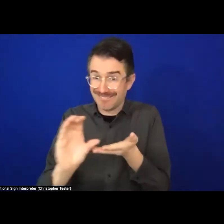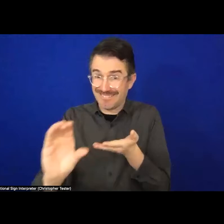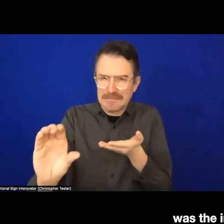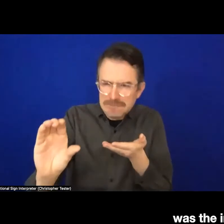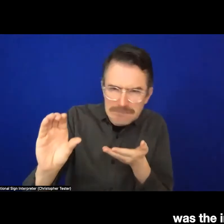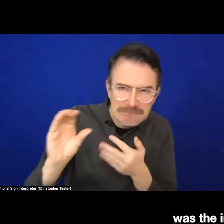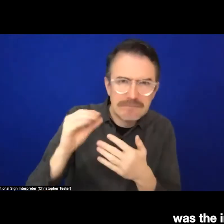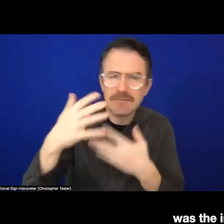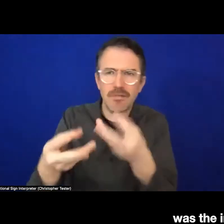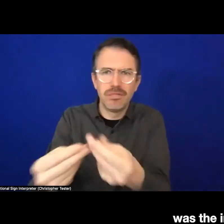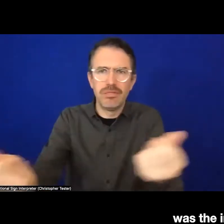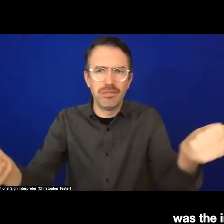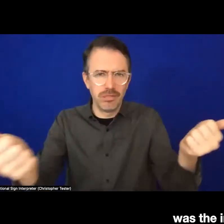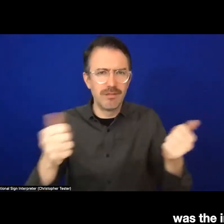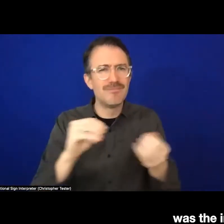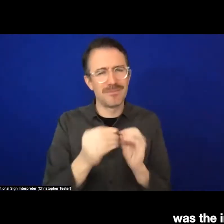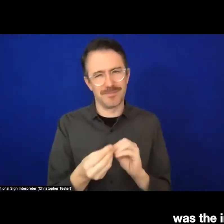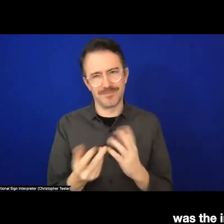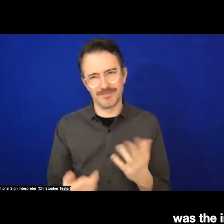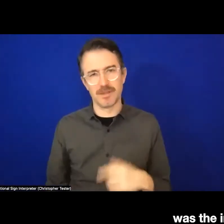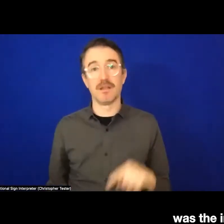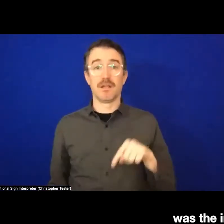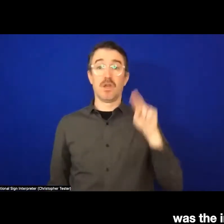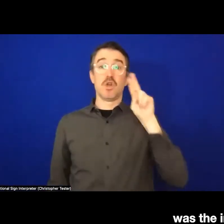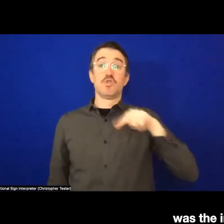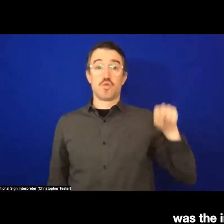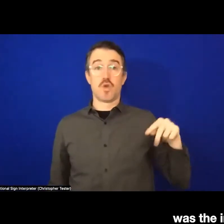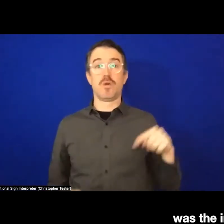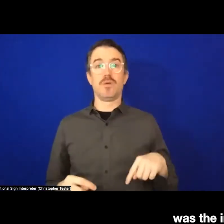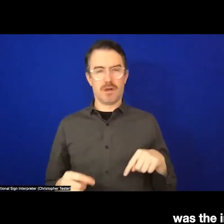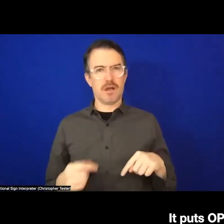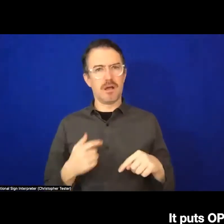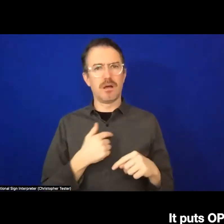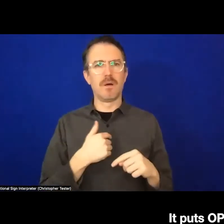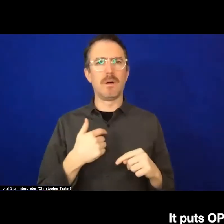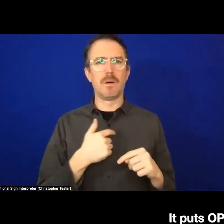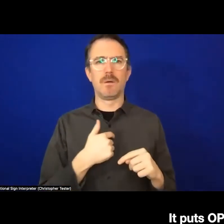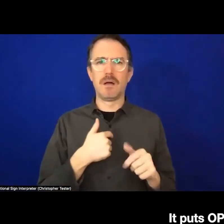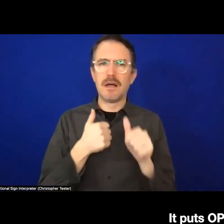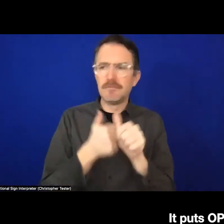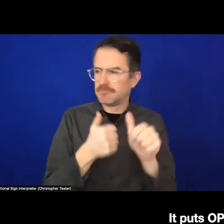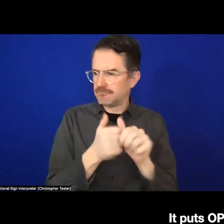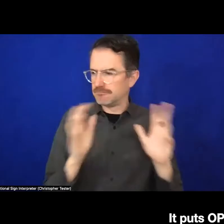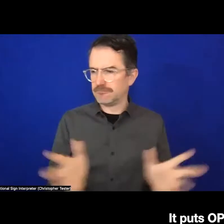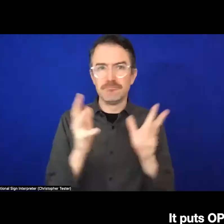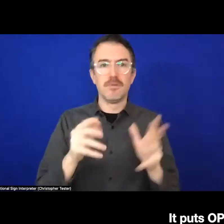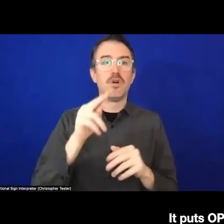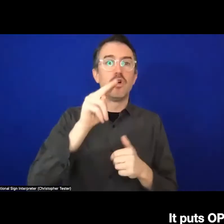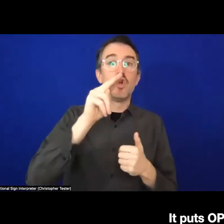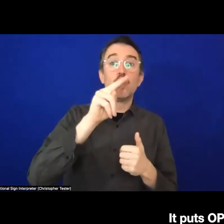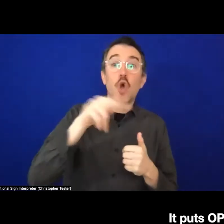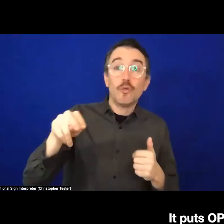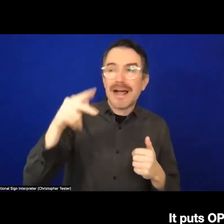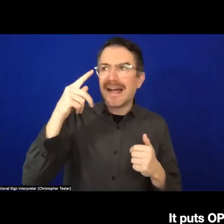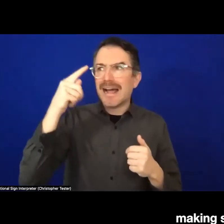as you already know, was the initiative called Together for Inclusion. It puts OPDs